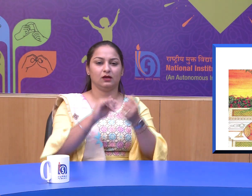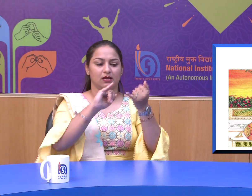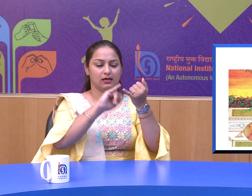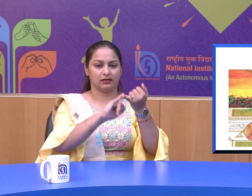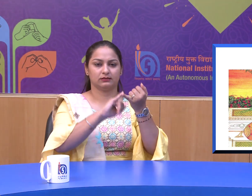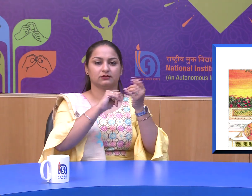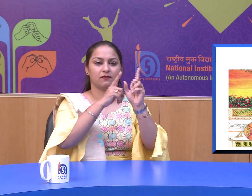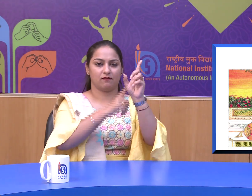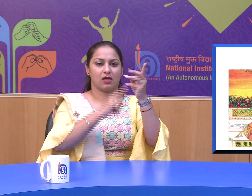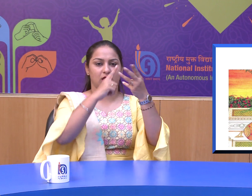and